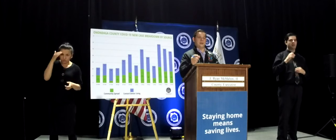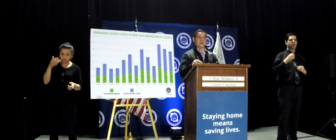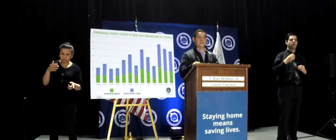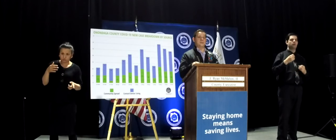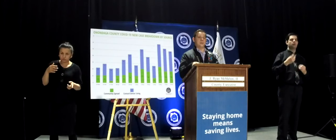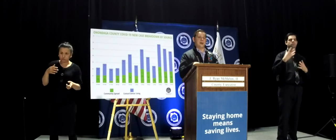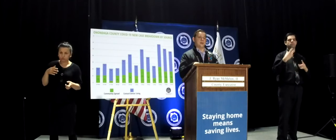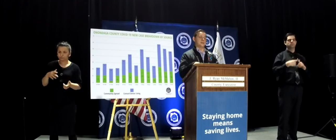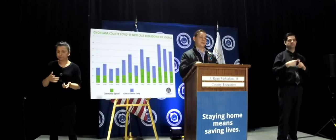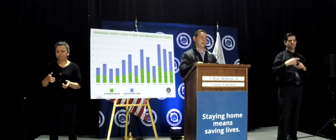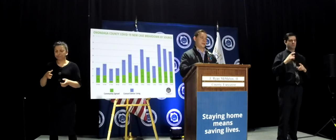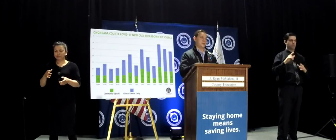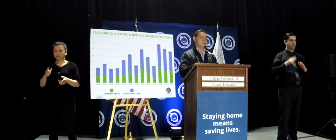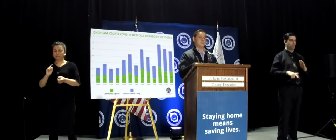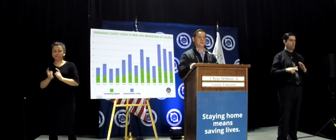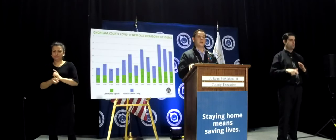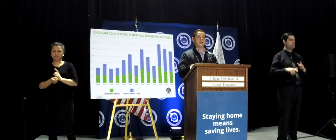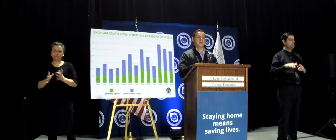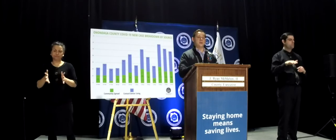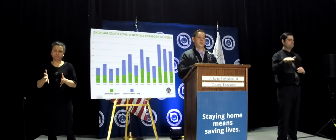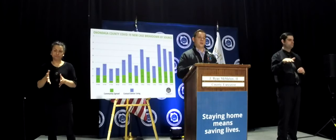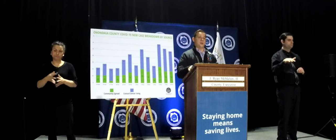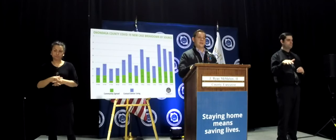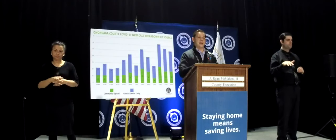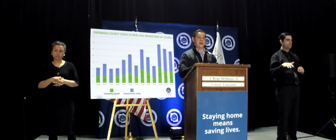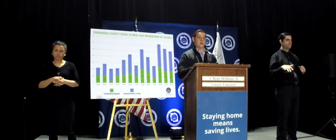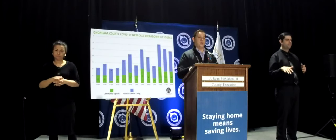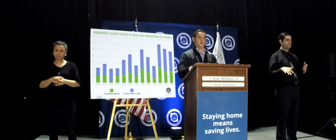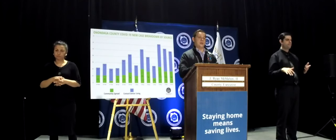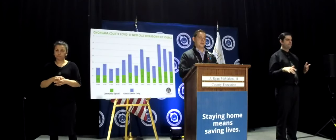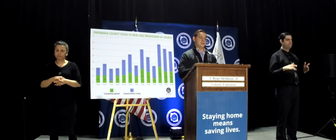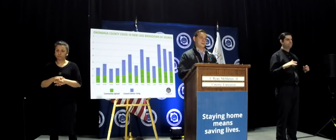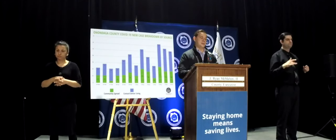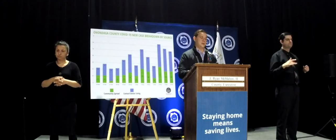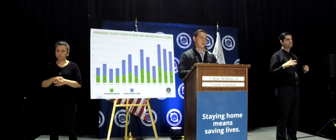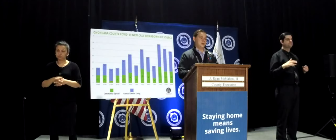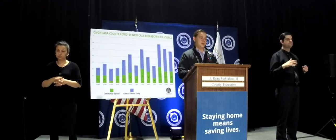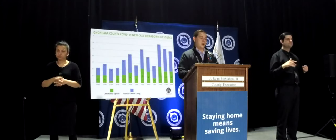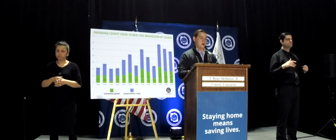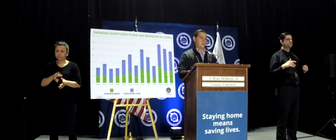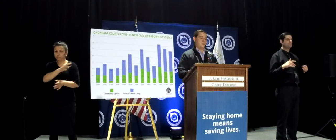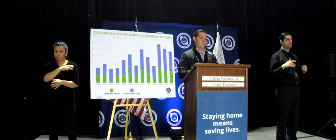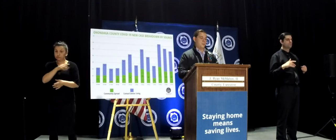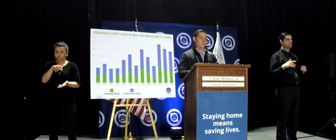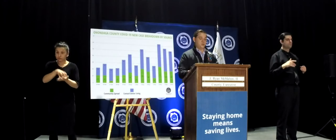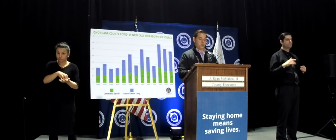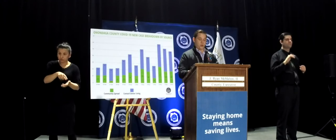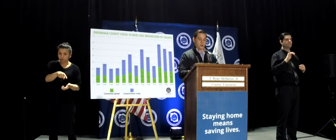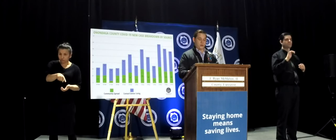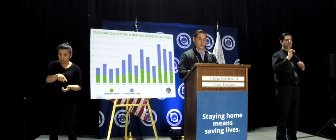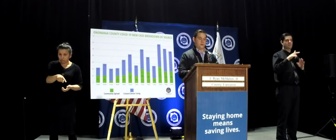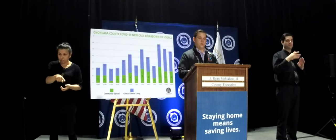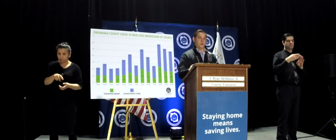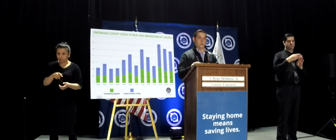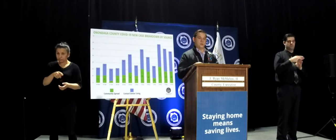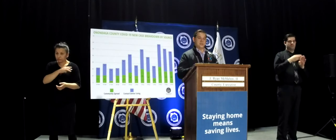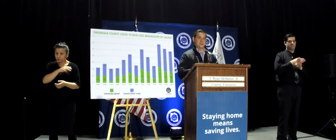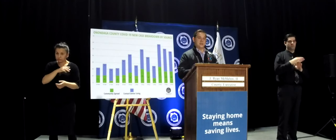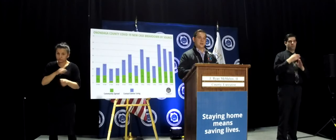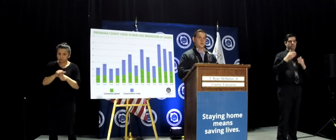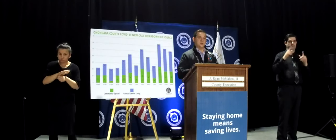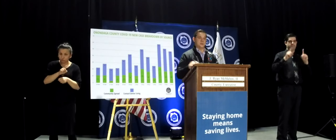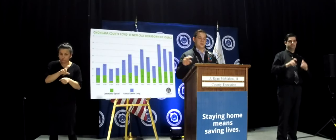you're finding asymptomatics and light symptoms in the buildings that had COVID cases. The majority of what